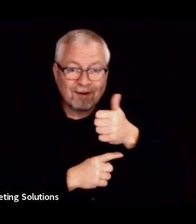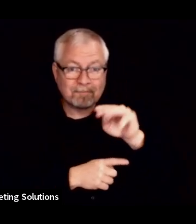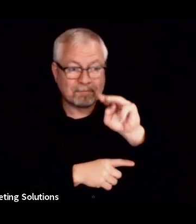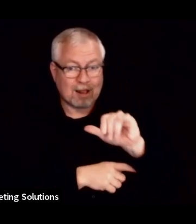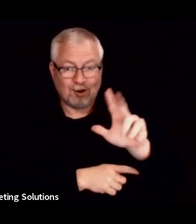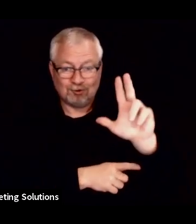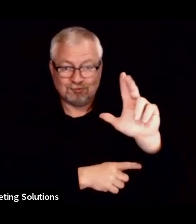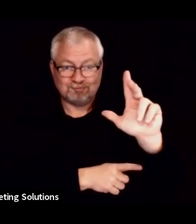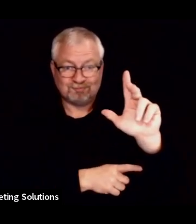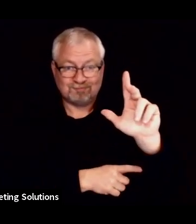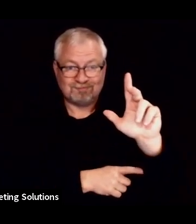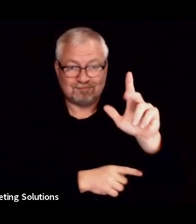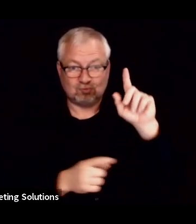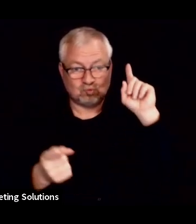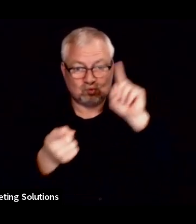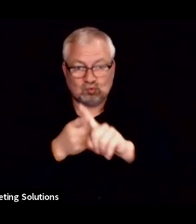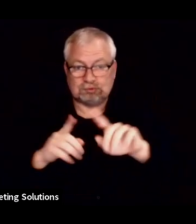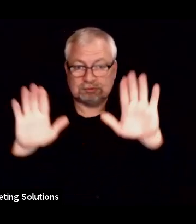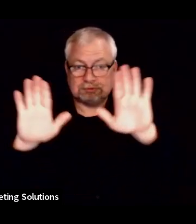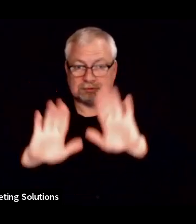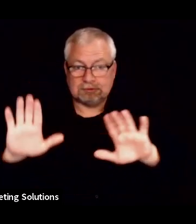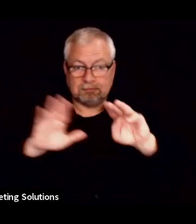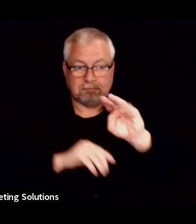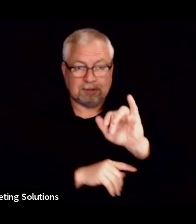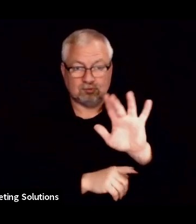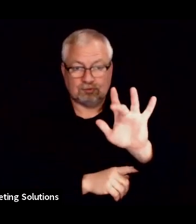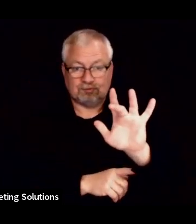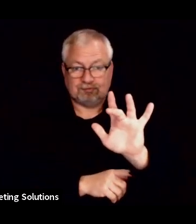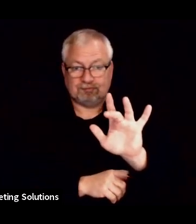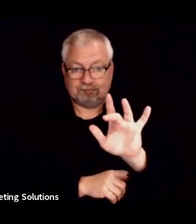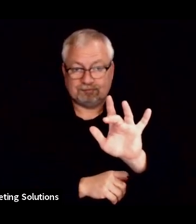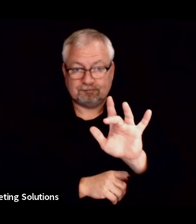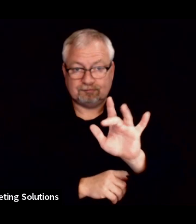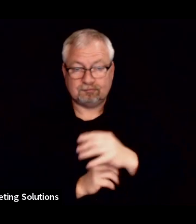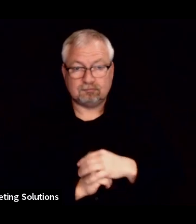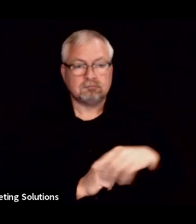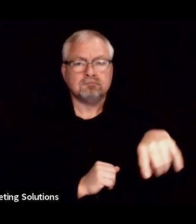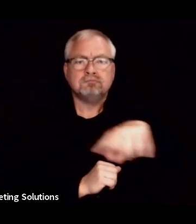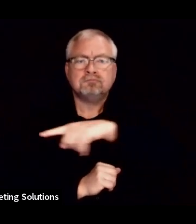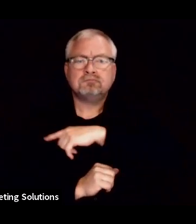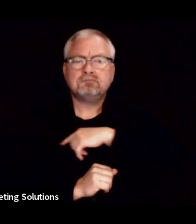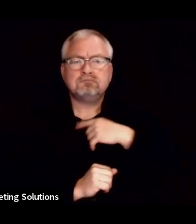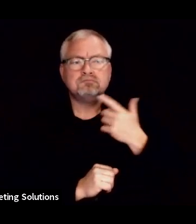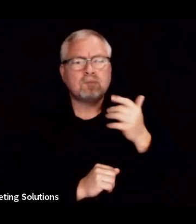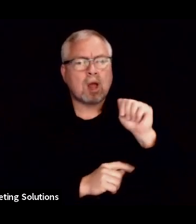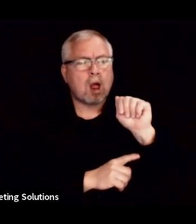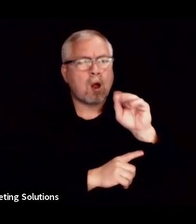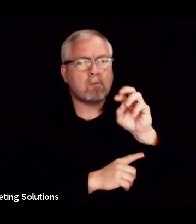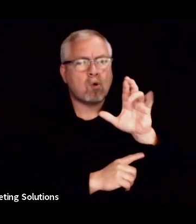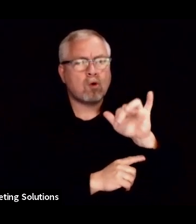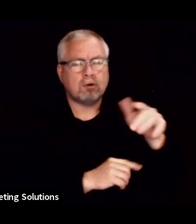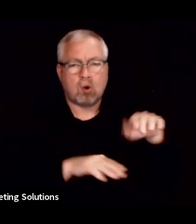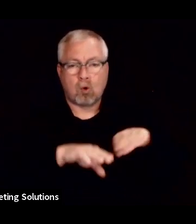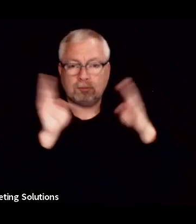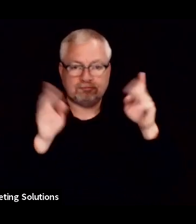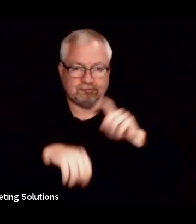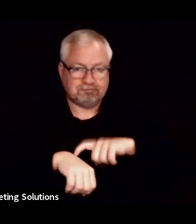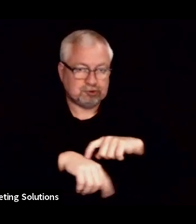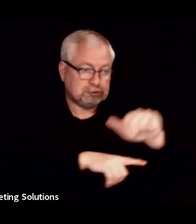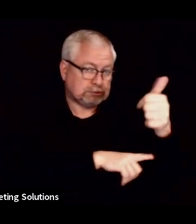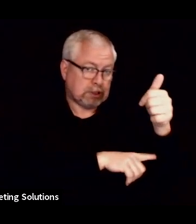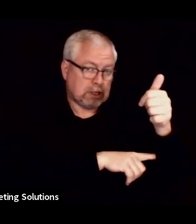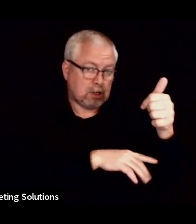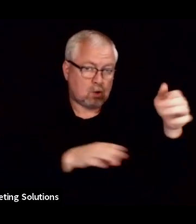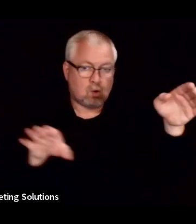25th, these Armory facilities will be open to testing from 10 a.m. to 5 p.m. on each of those